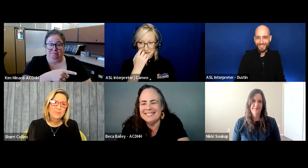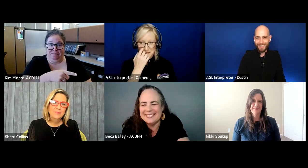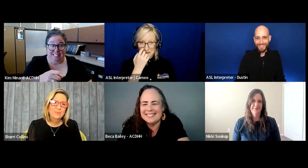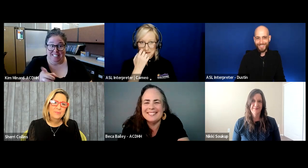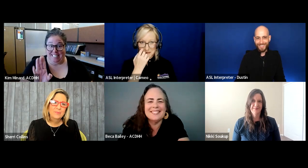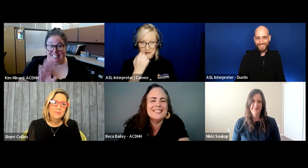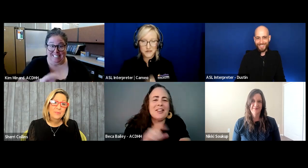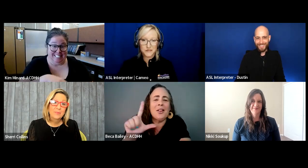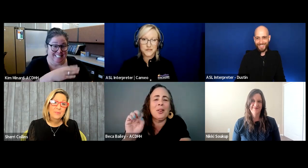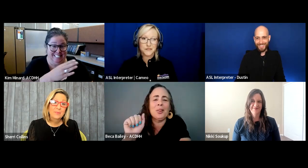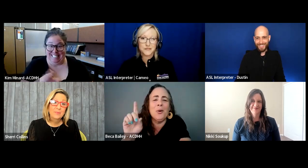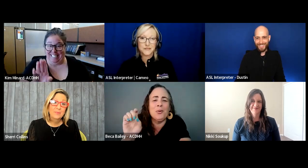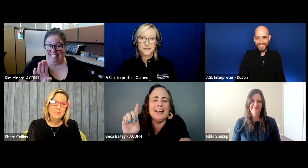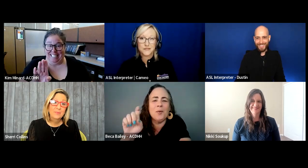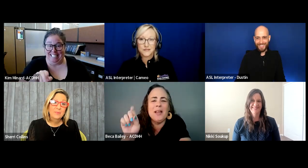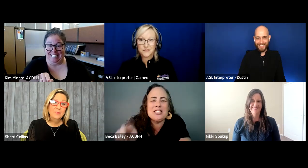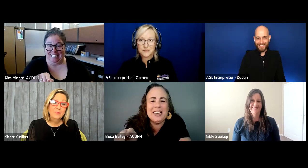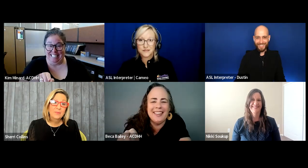topic?